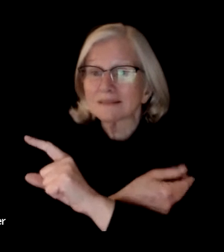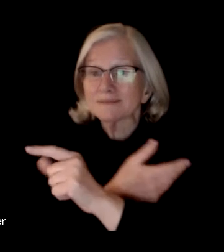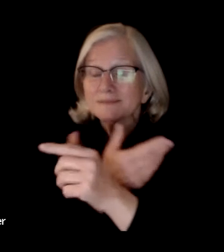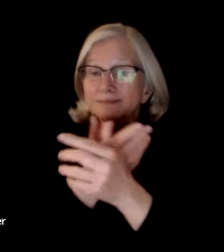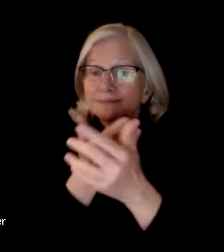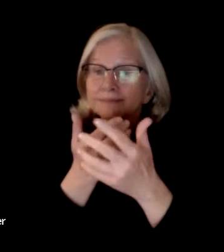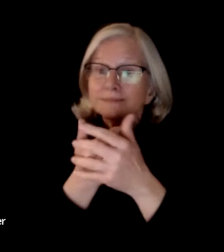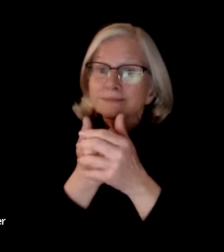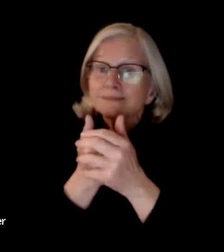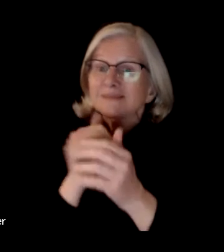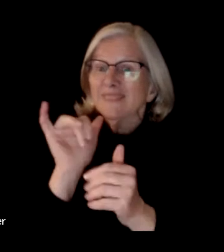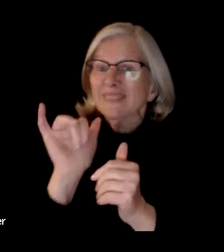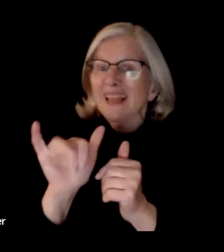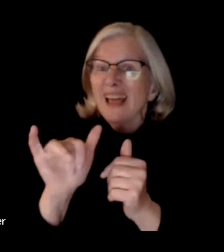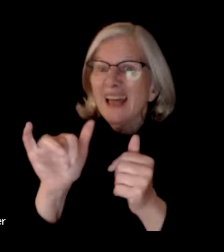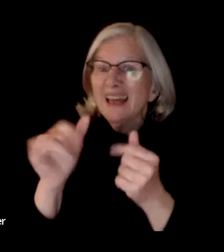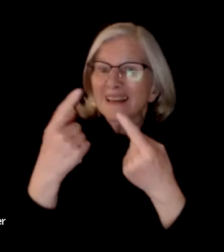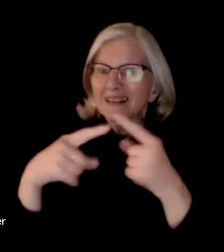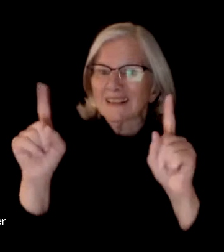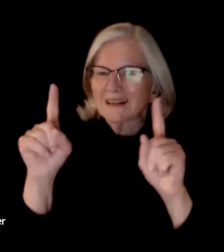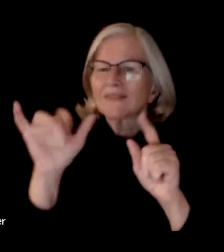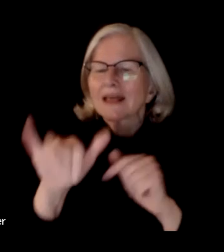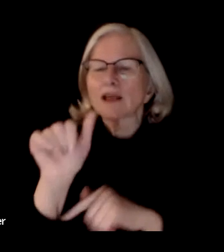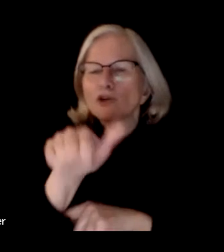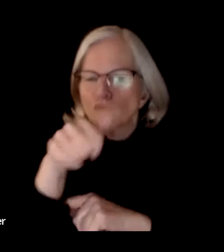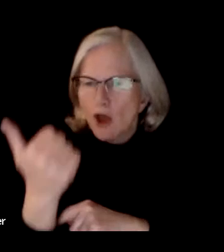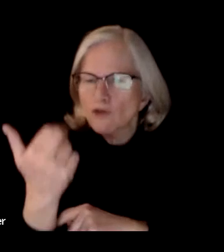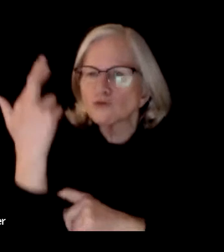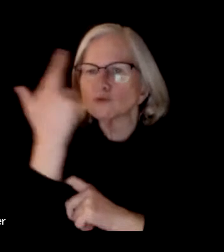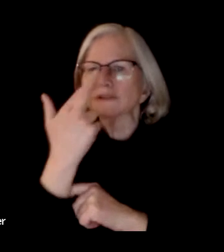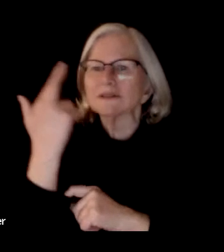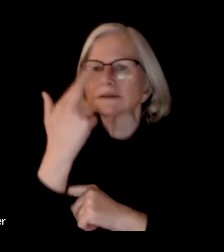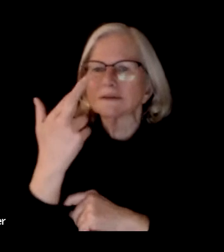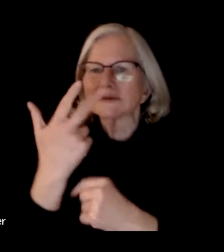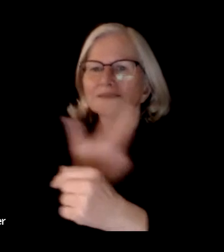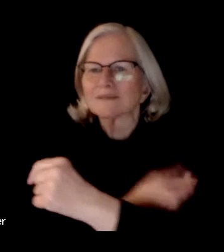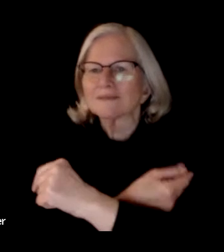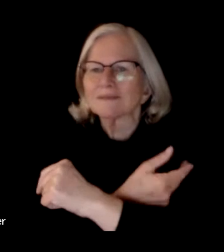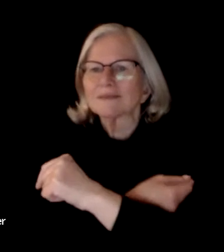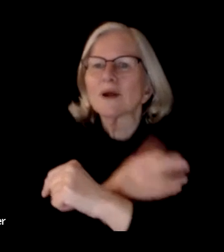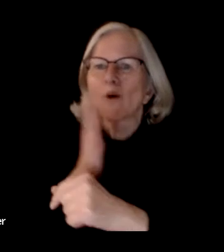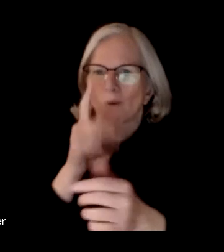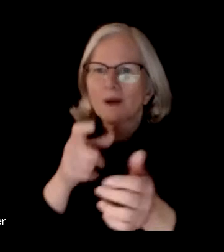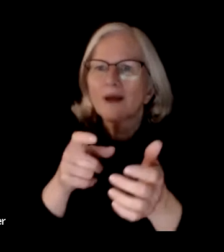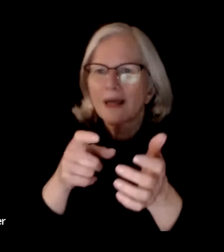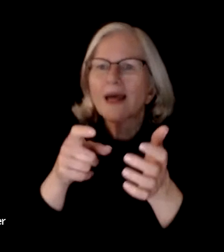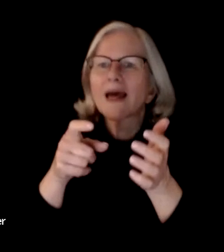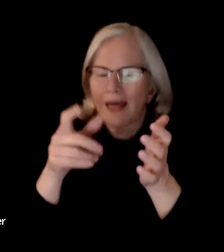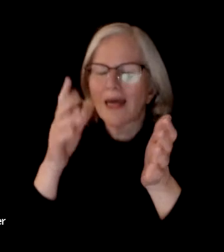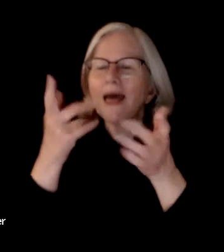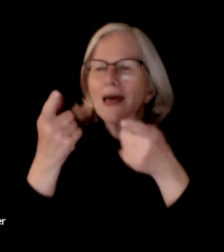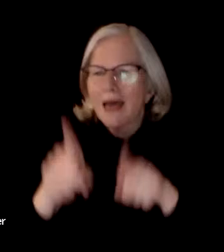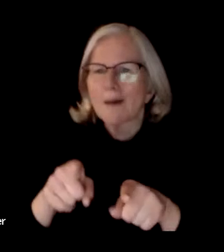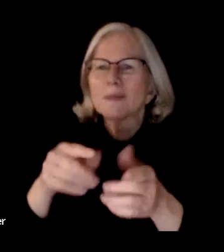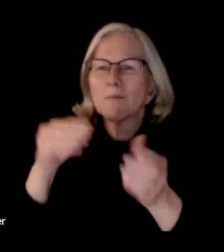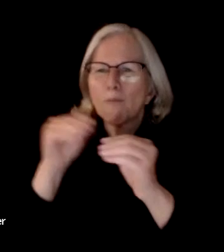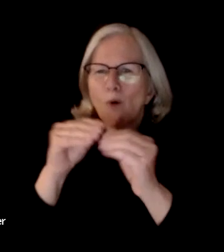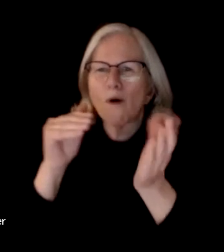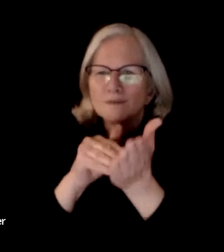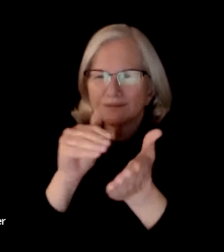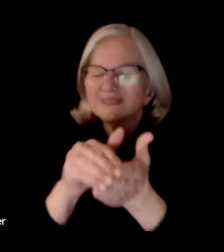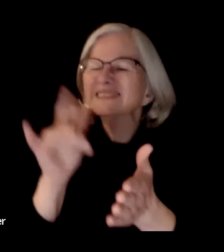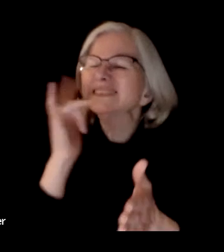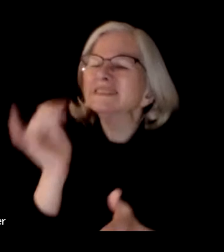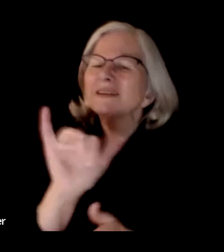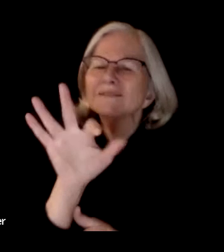effectiveness, then that would be another reason that vaccination would need to be more frequent, like we see with influenza. That's in part because